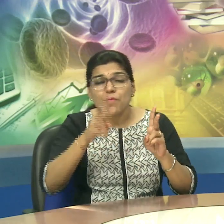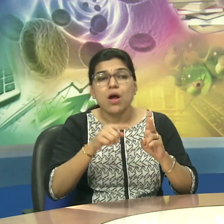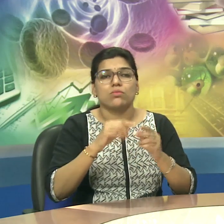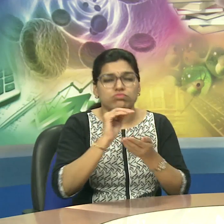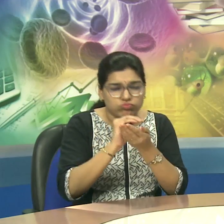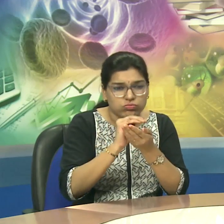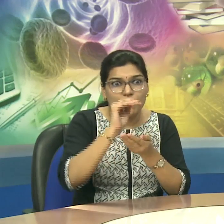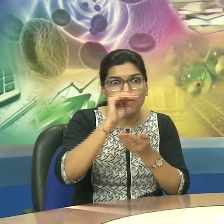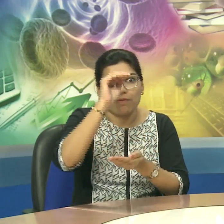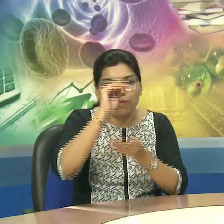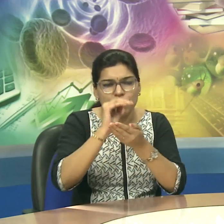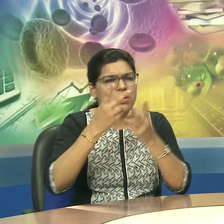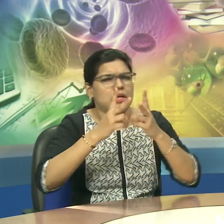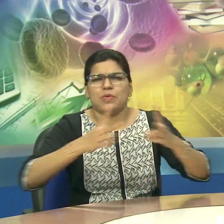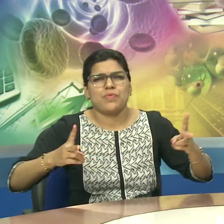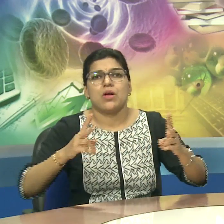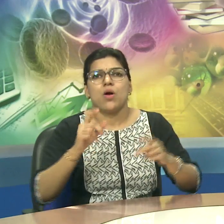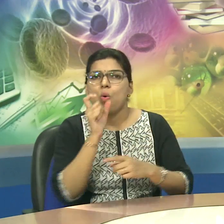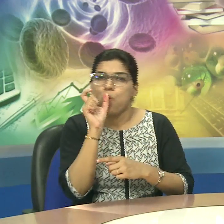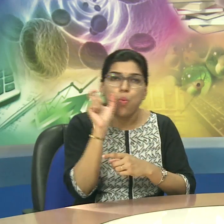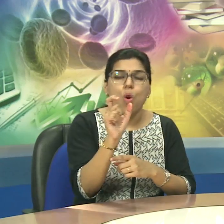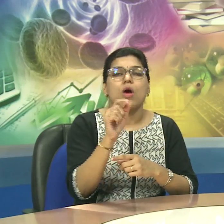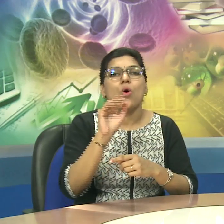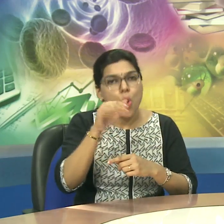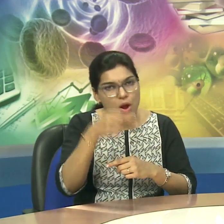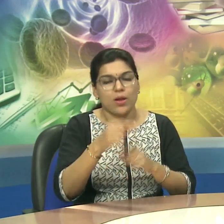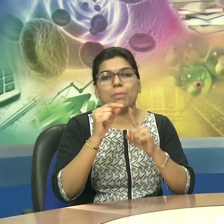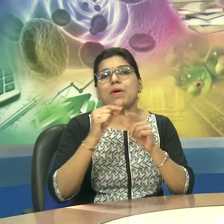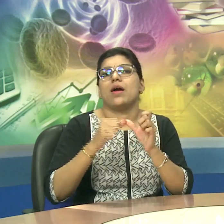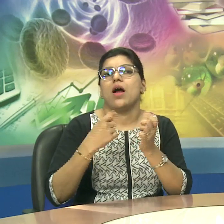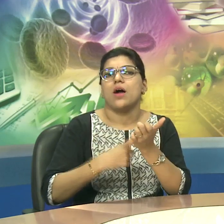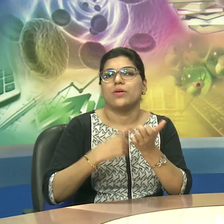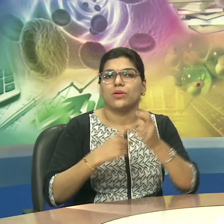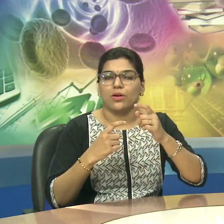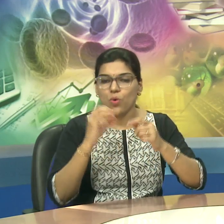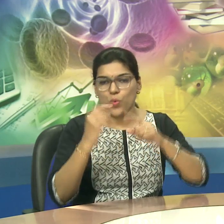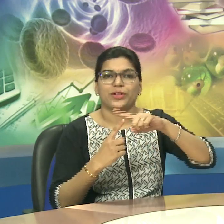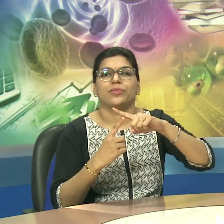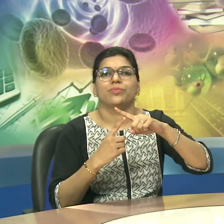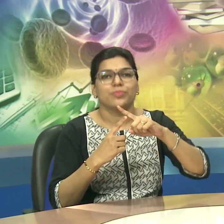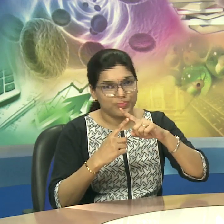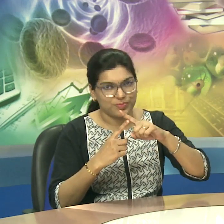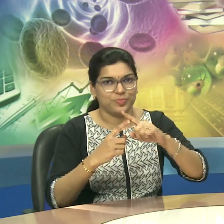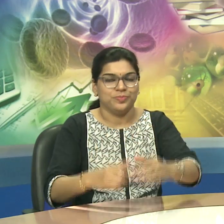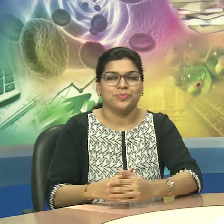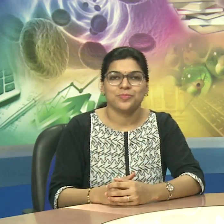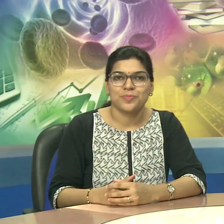So there are different birds in different sizes, different colors. So according to the situation, according to the place, they have